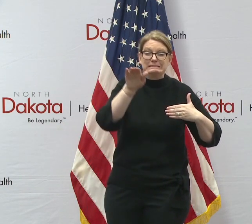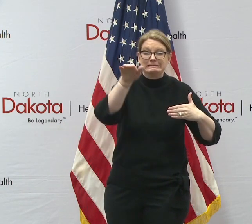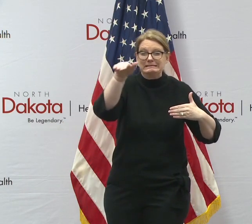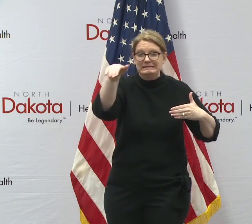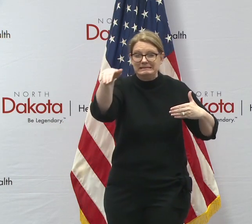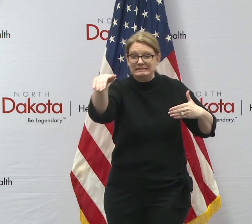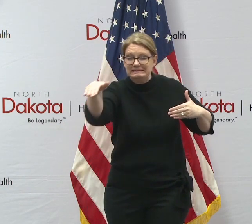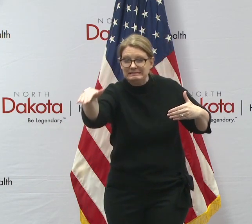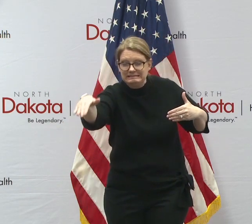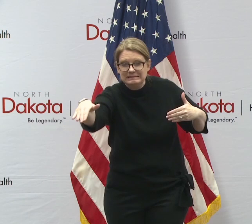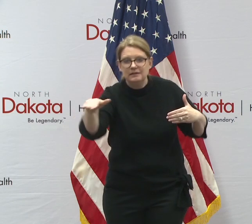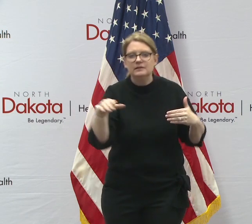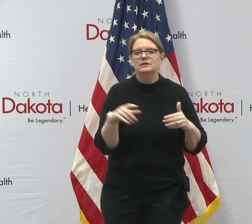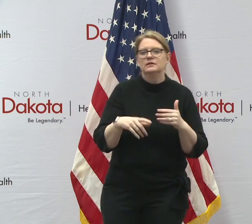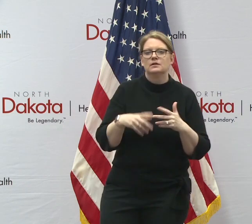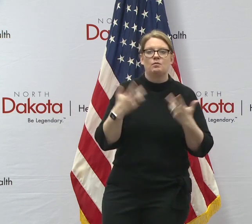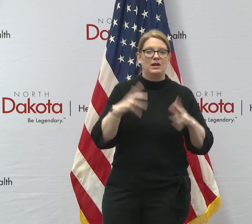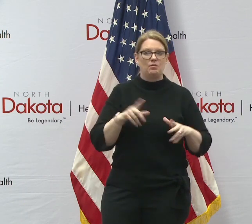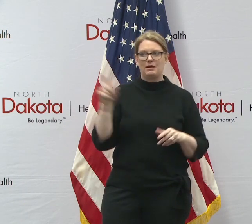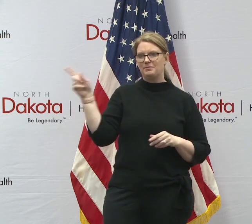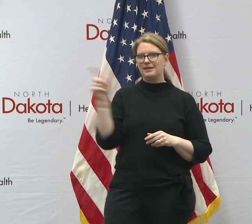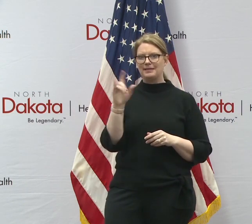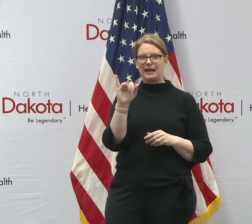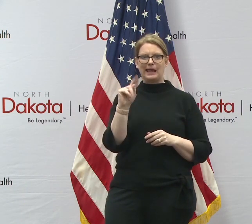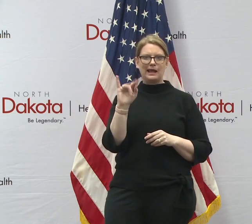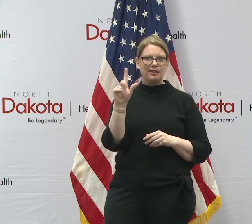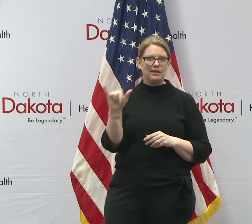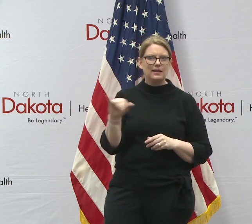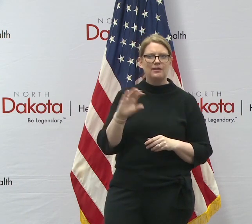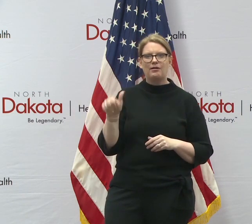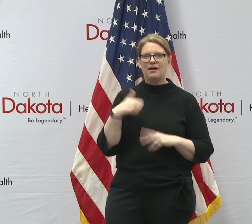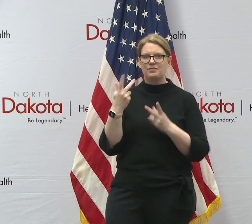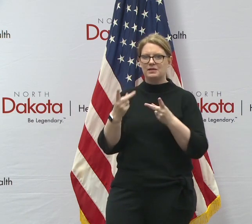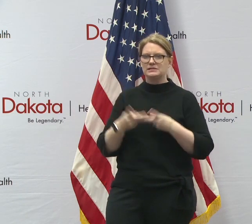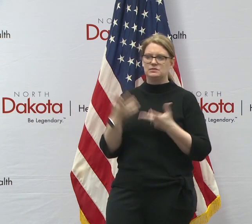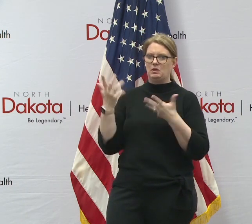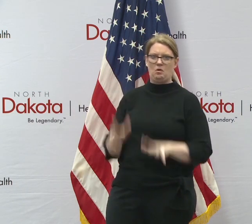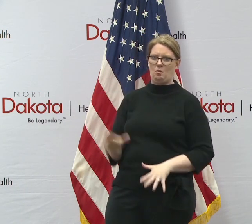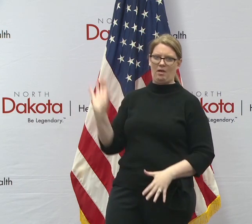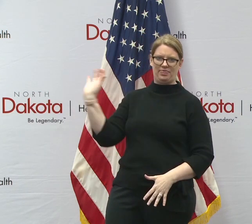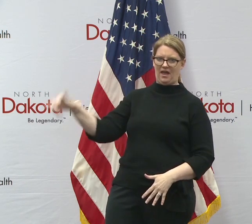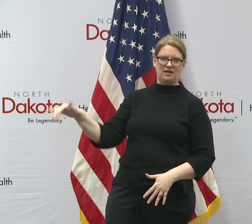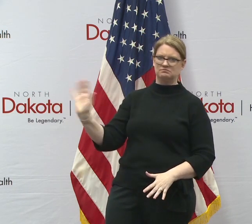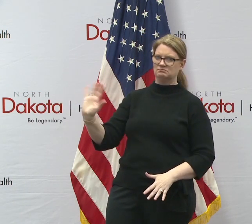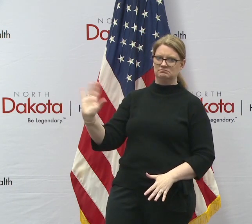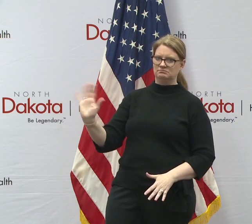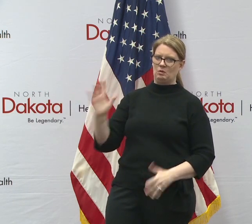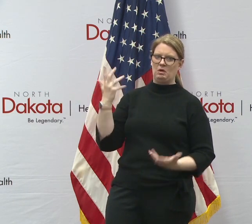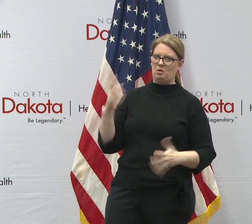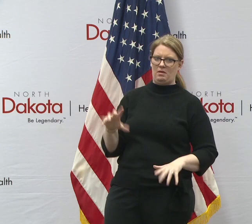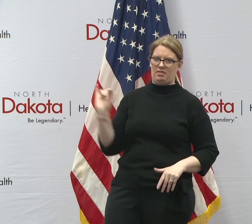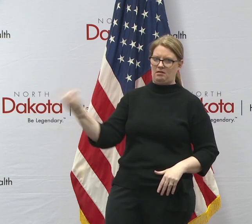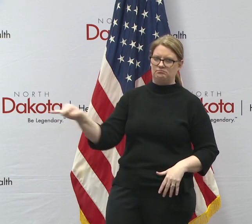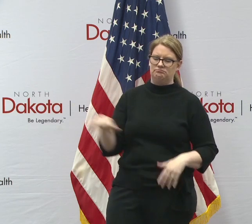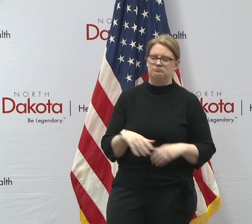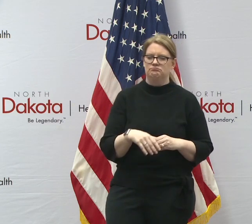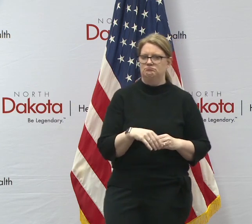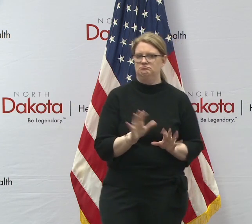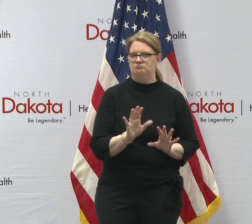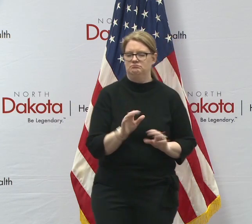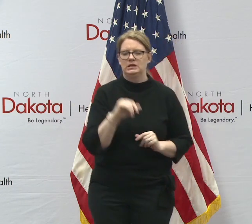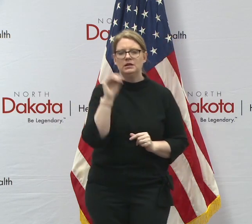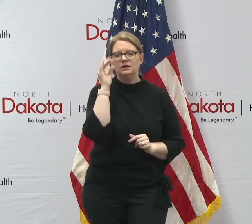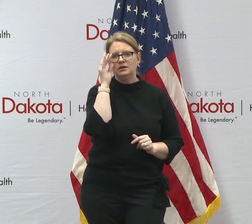we don't end up like Italy or someplace else. So we want to make sure, again, our goal is to flatten that. I